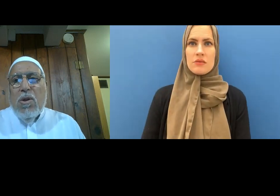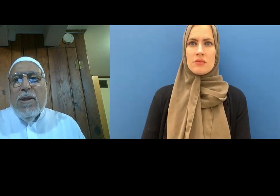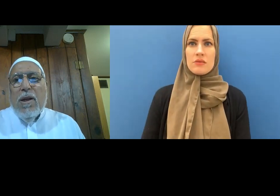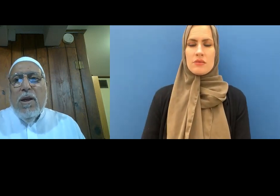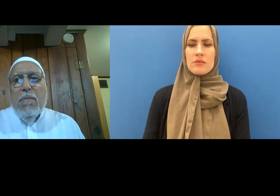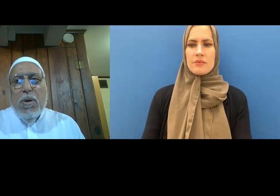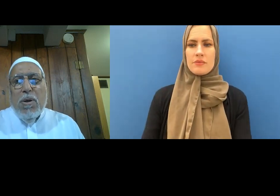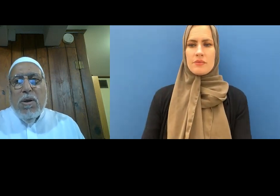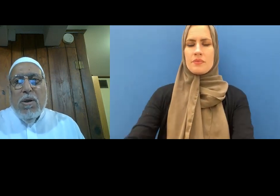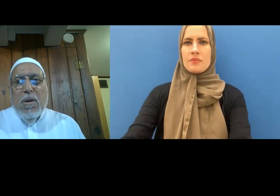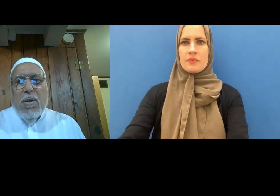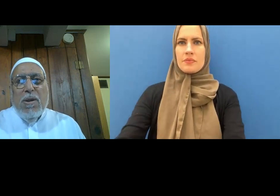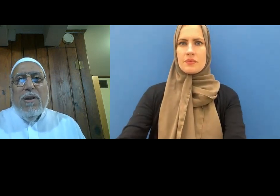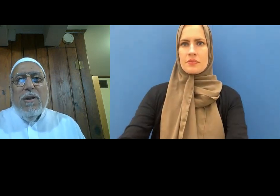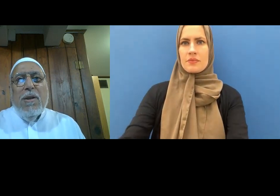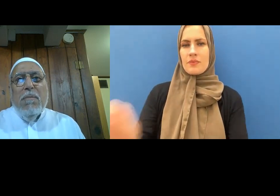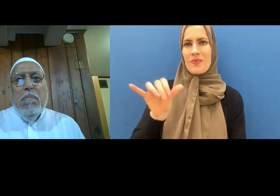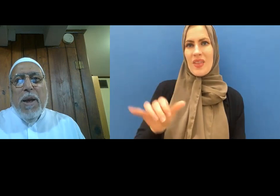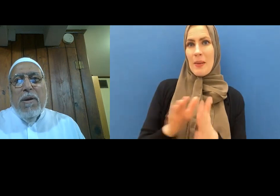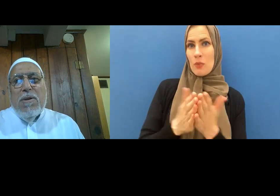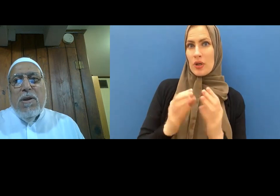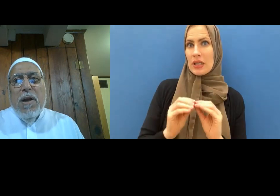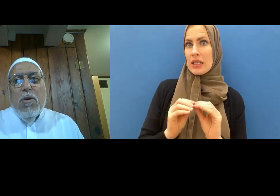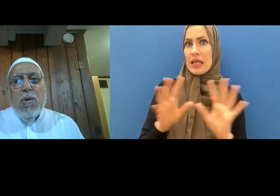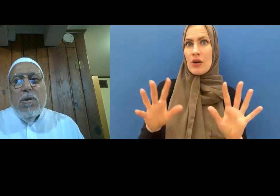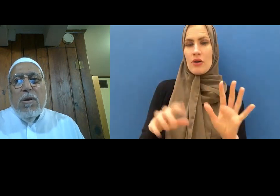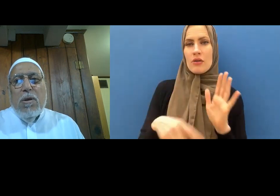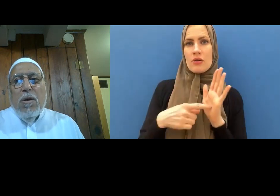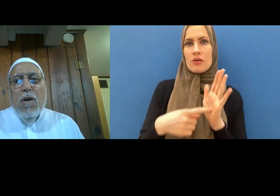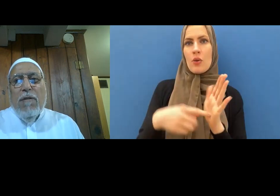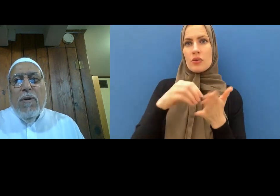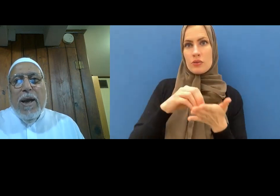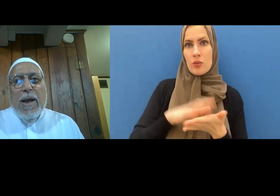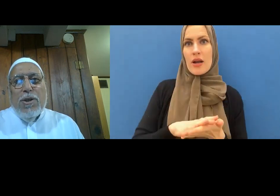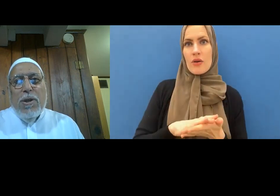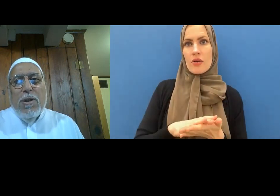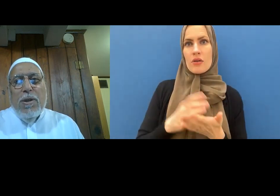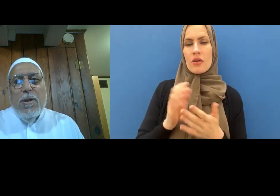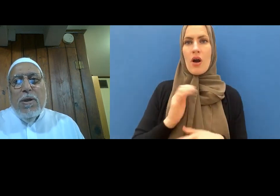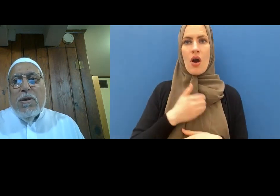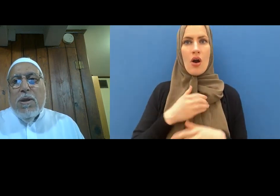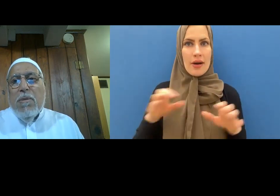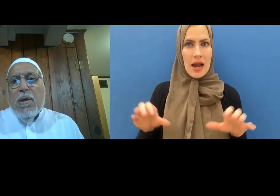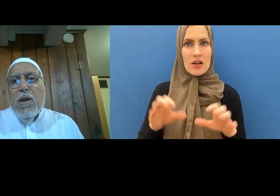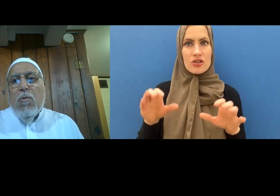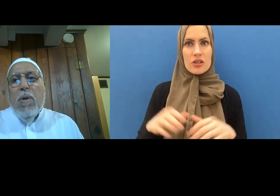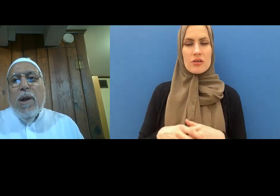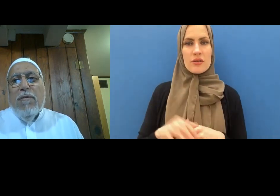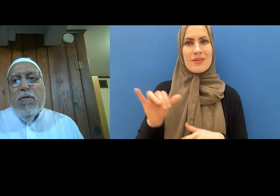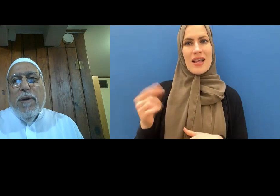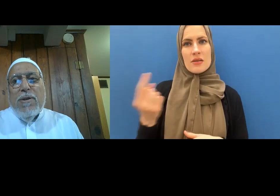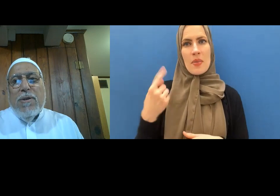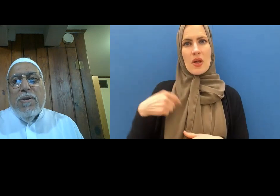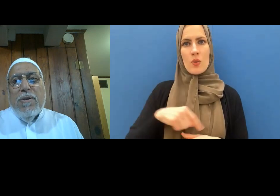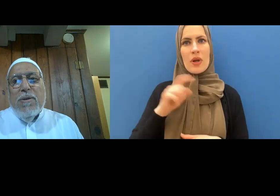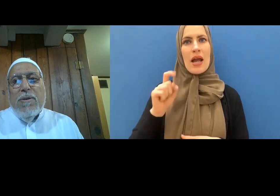So that clear book that bears record of our action is something that we will have